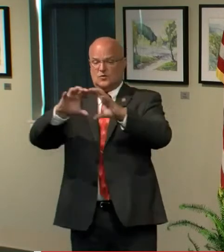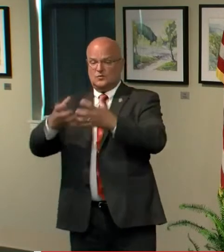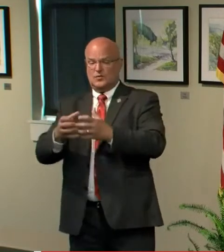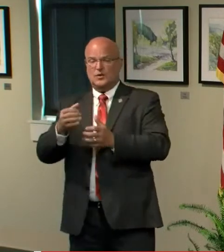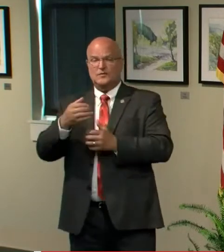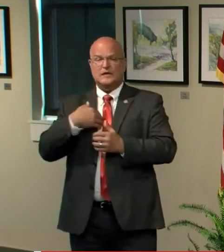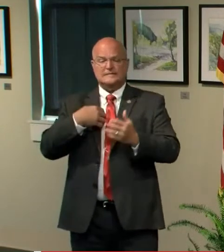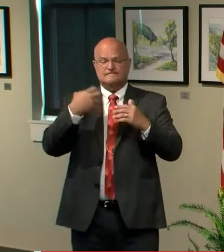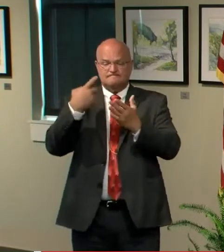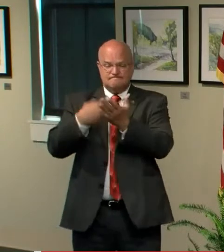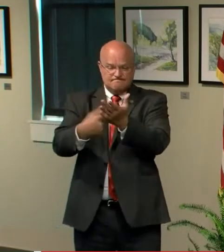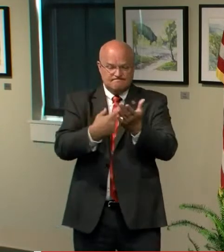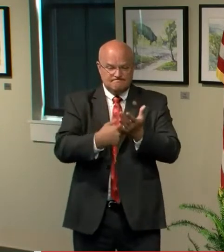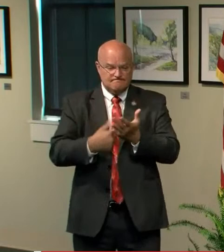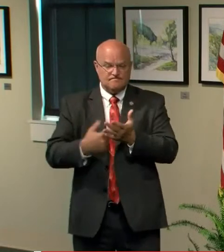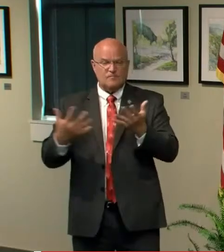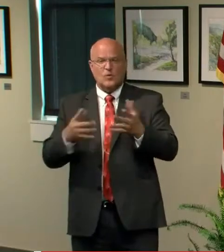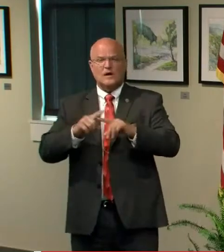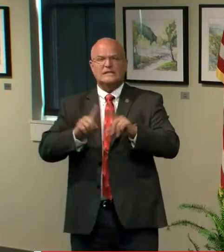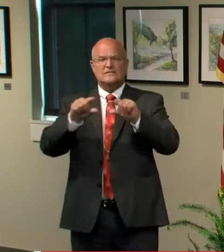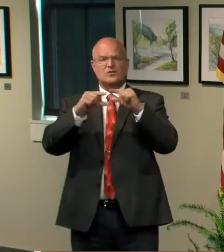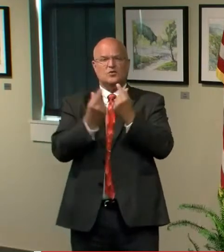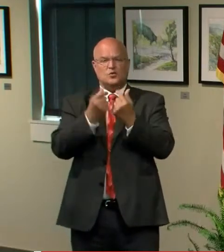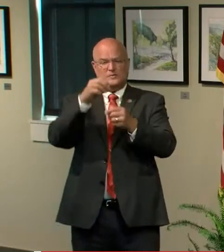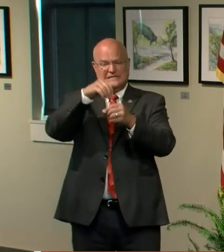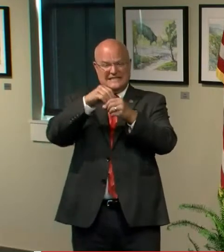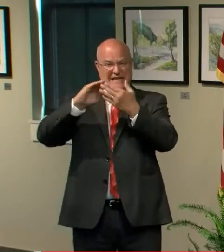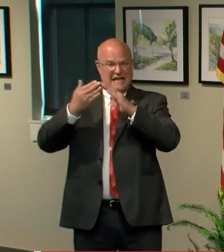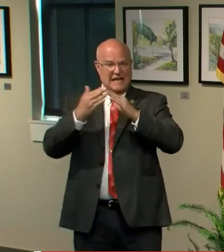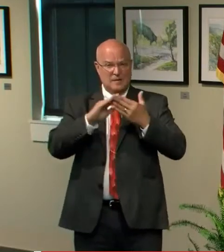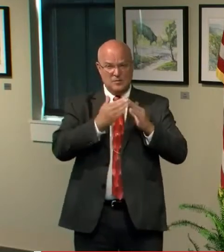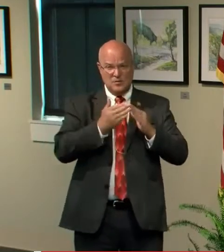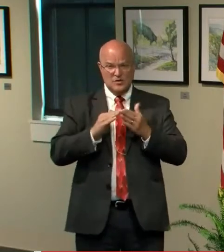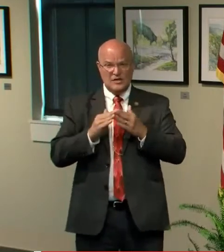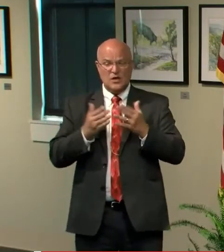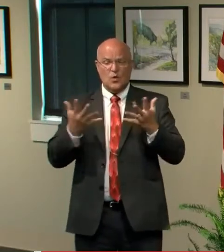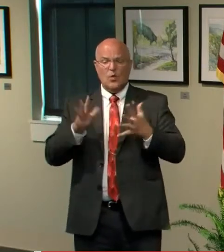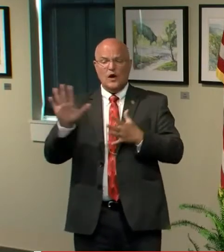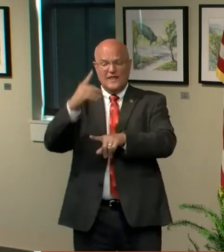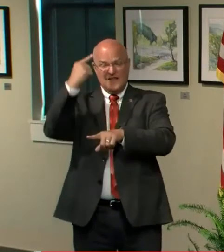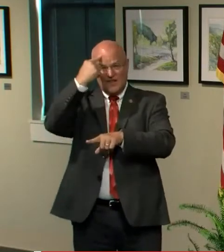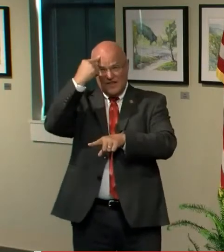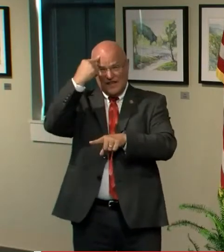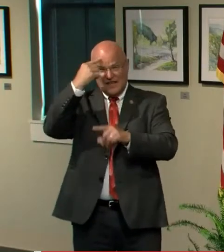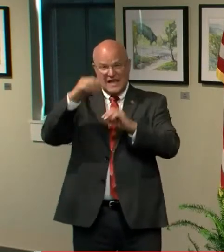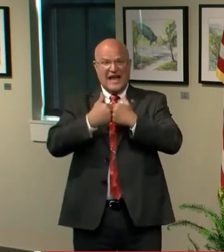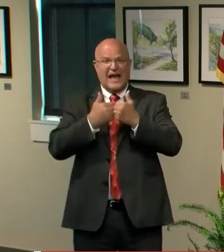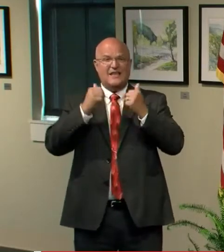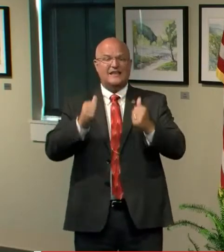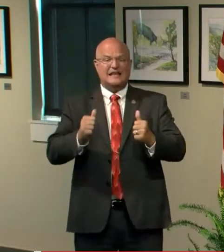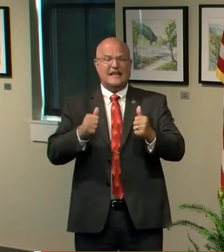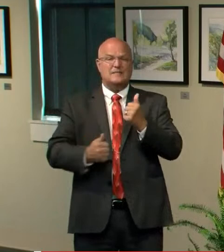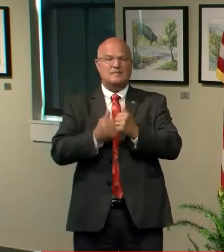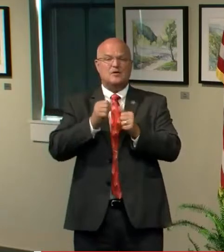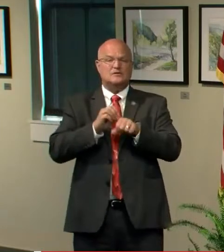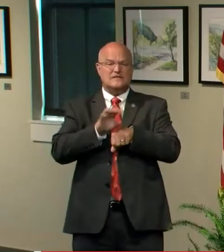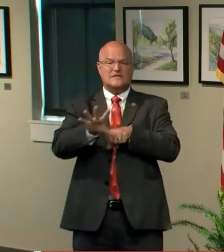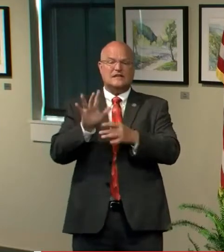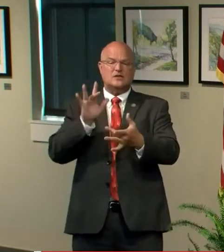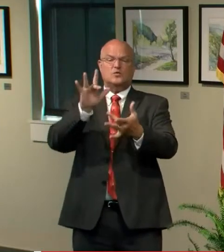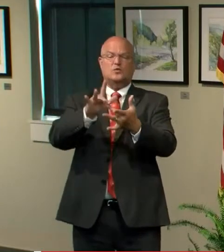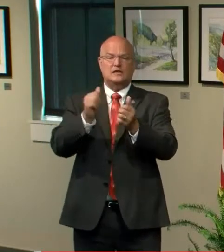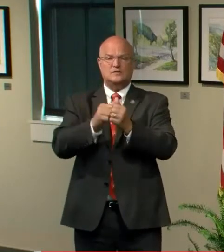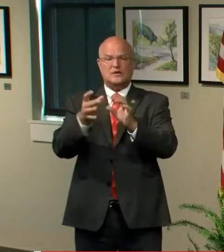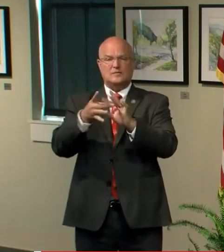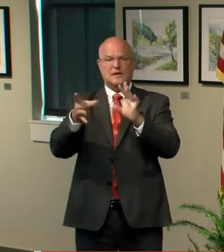better idea about what different groups within the community, what their thinking is and how they could be most effectively reached